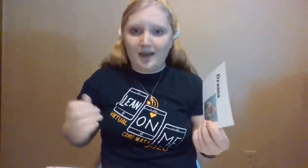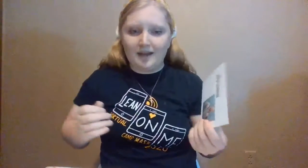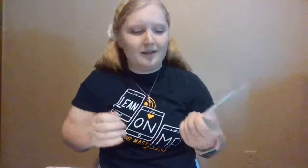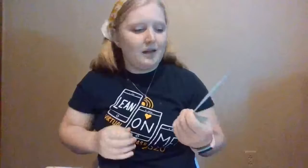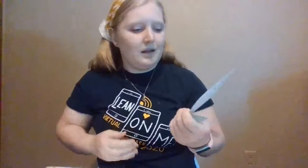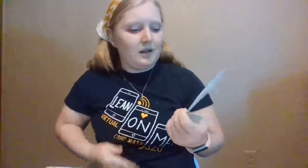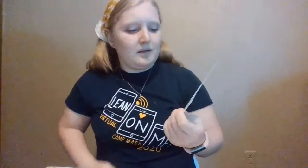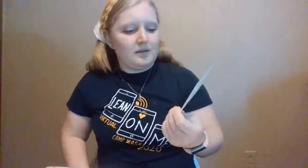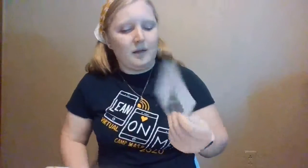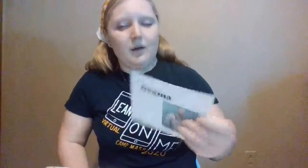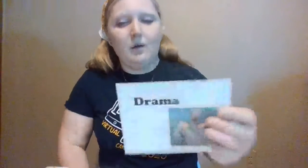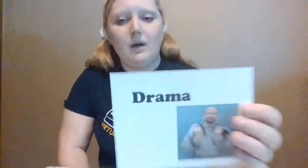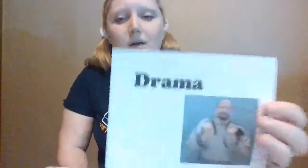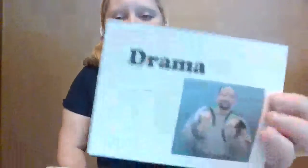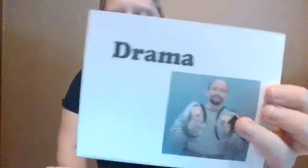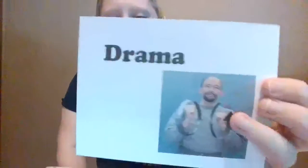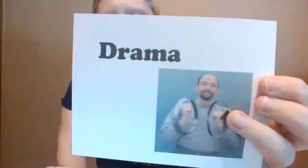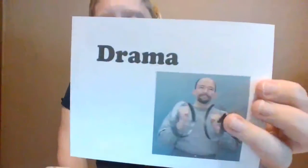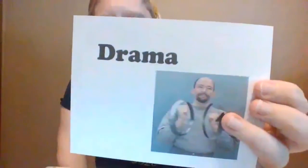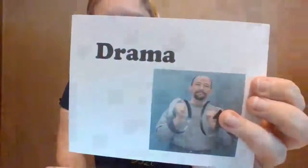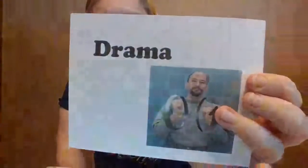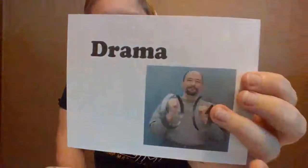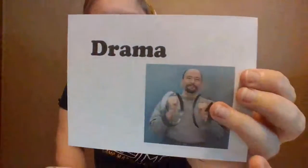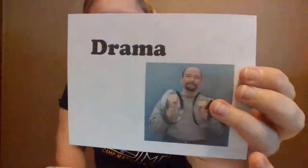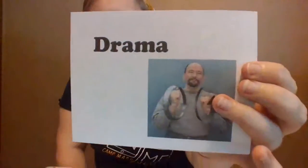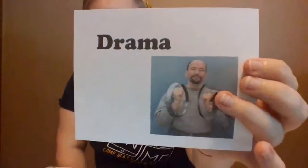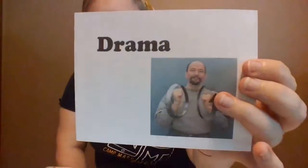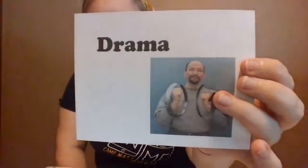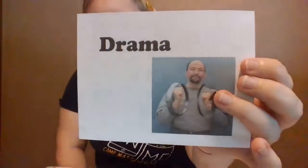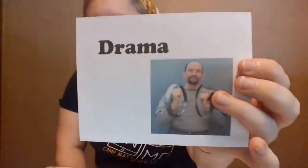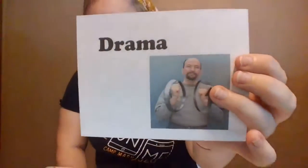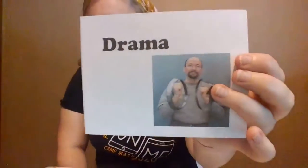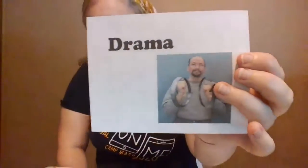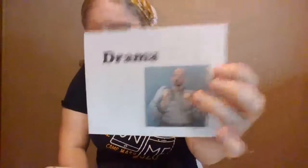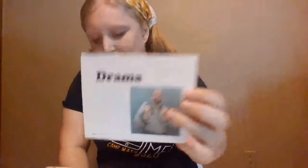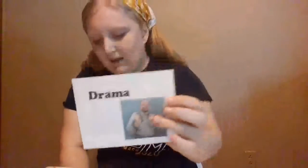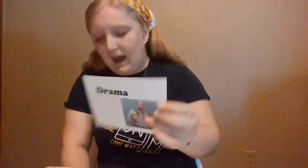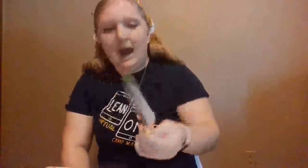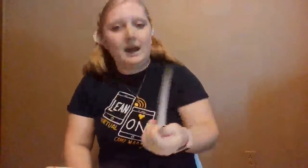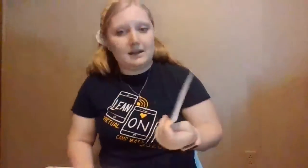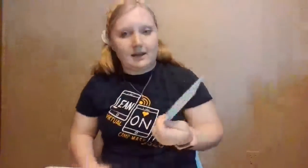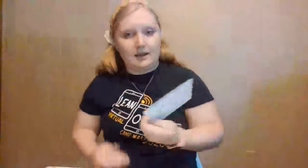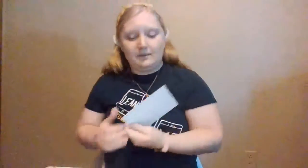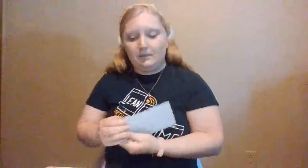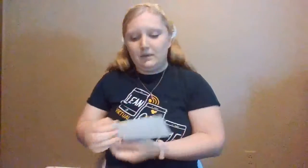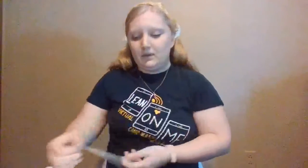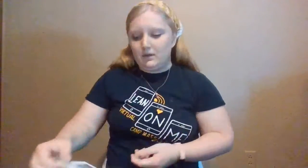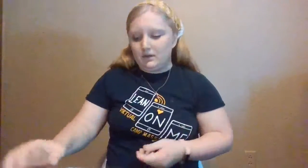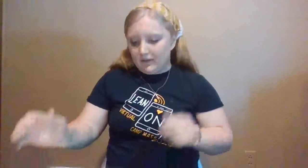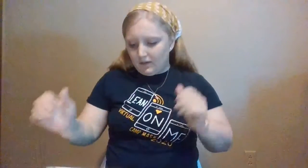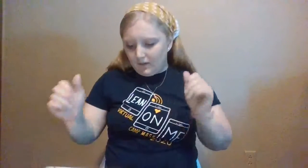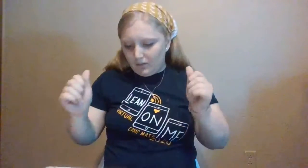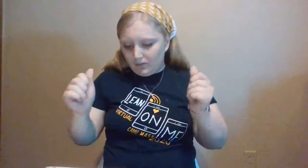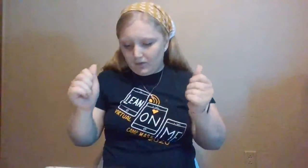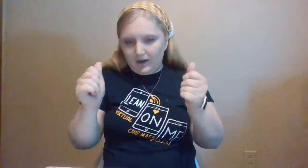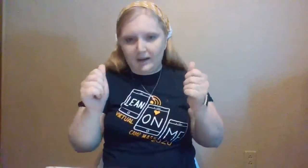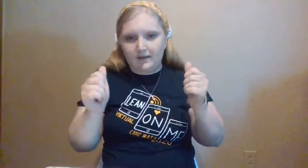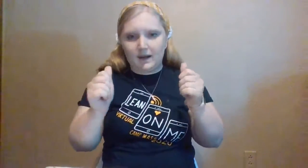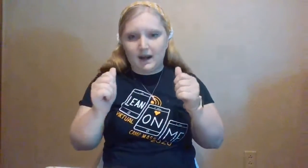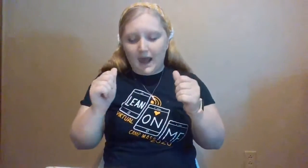drama. So for drama, it is a very similar sign to acting. So you hold your hands in an